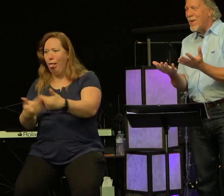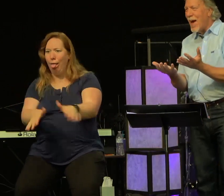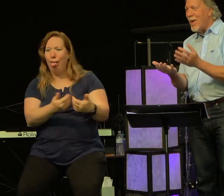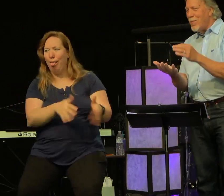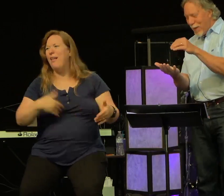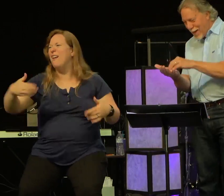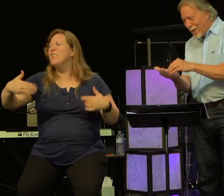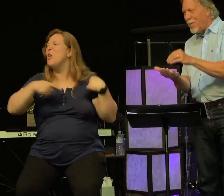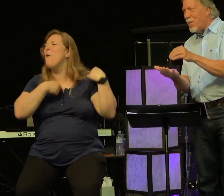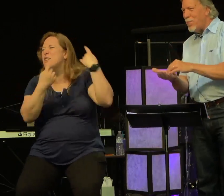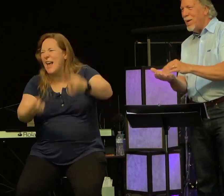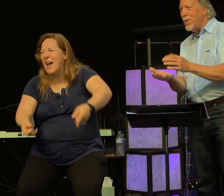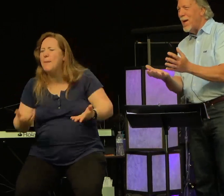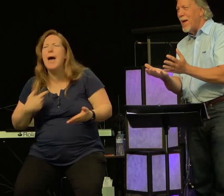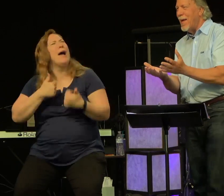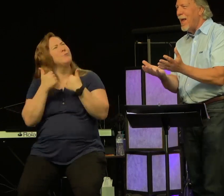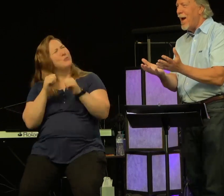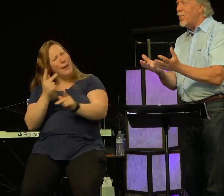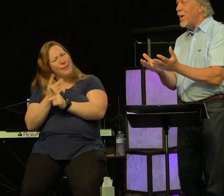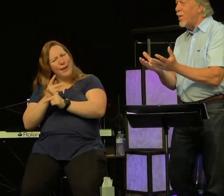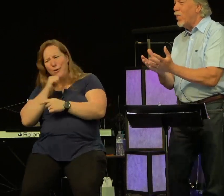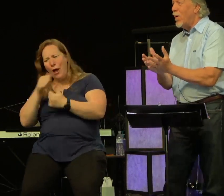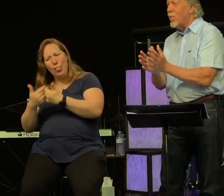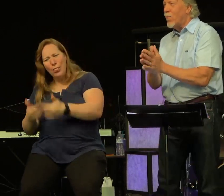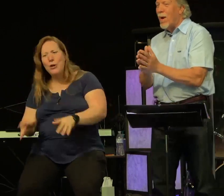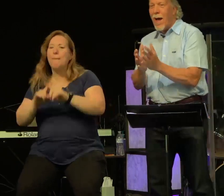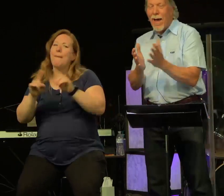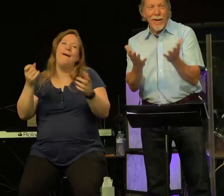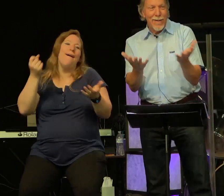I try to be good about putting them back in there, but